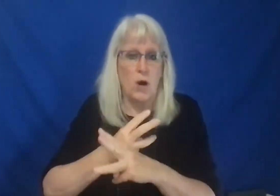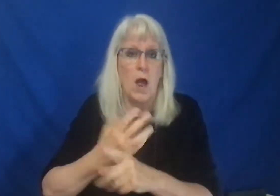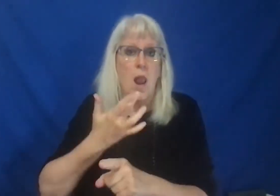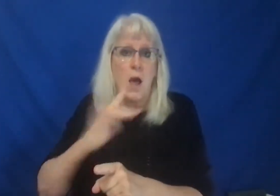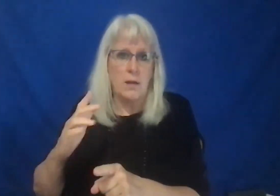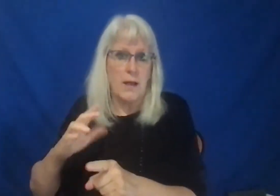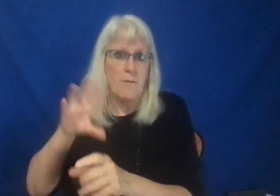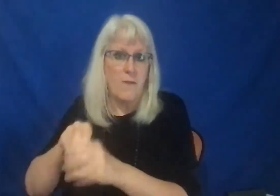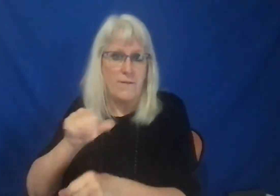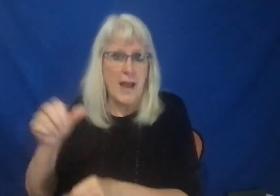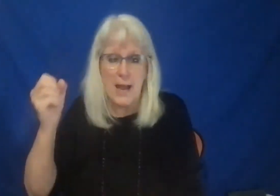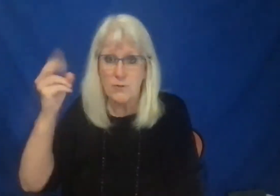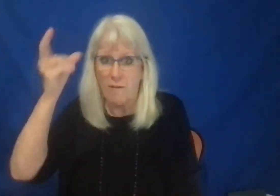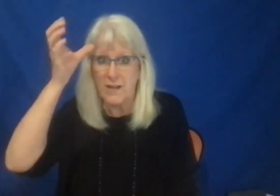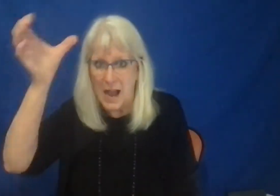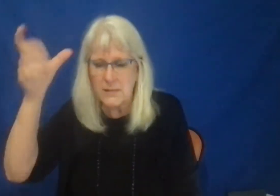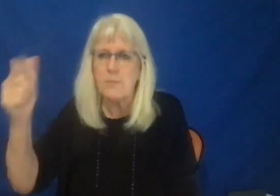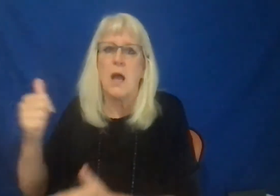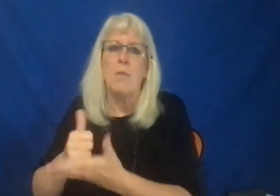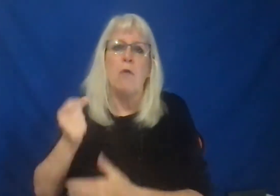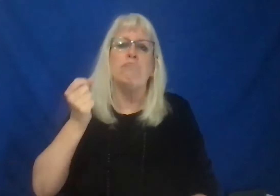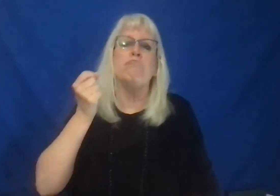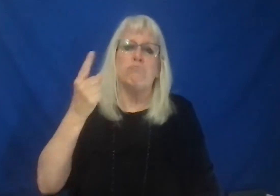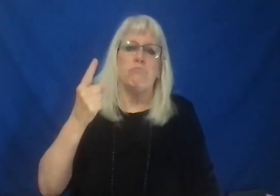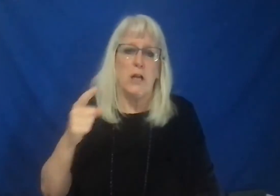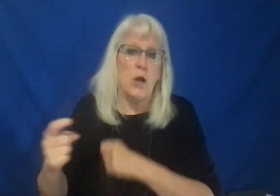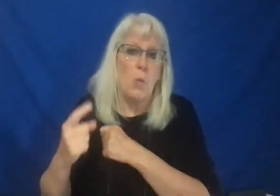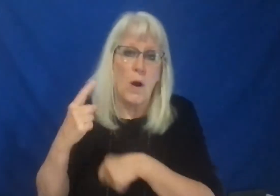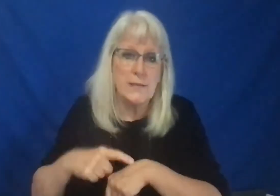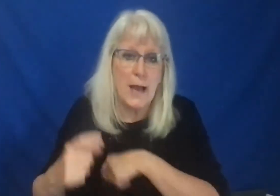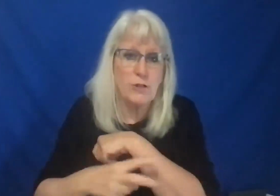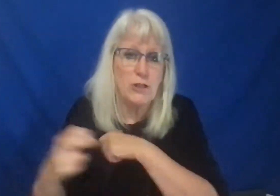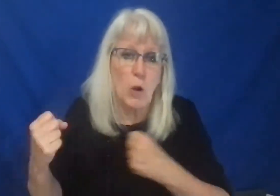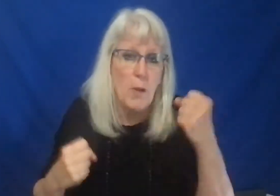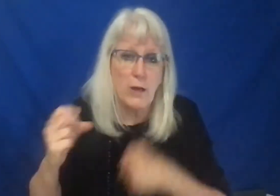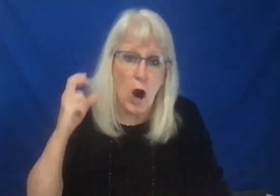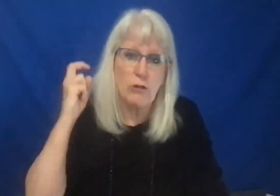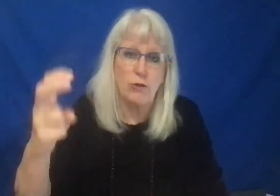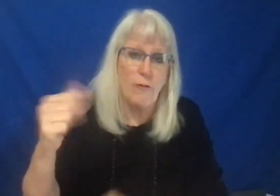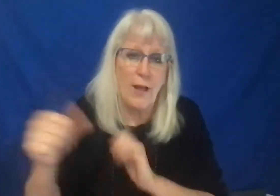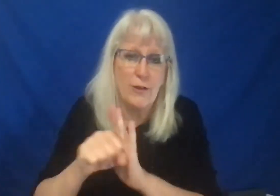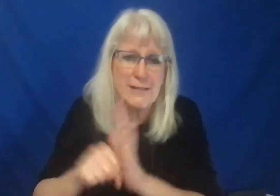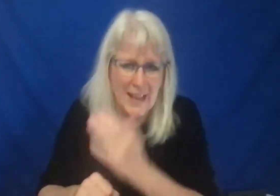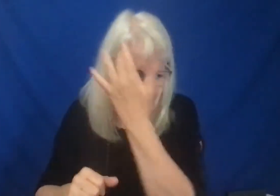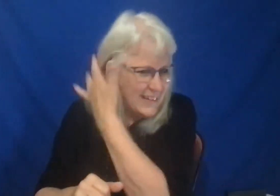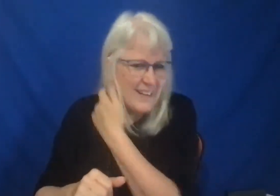wasn't easy. And then, it, you know, she stole my car once and drove out of state. And, you know, I would have loved to have let that go